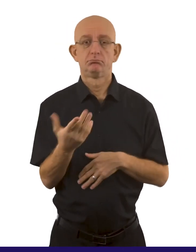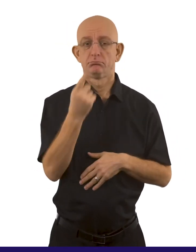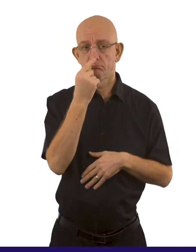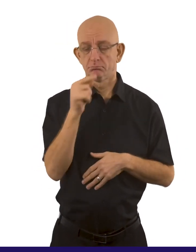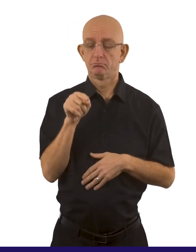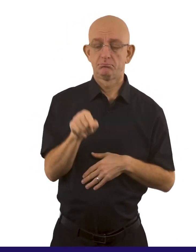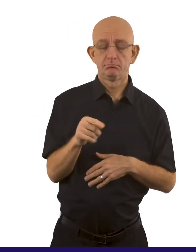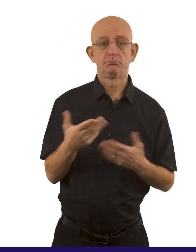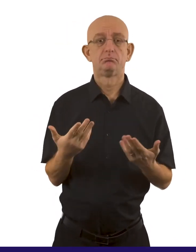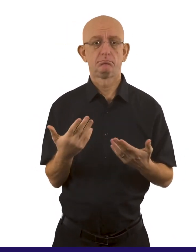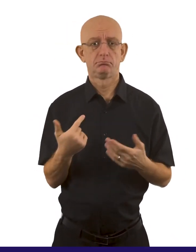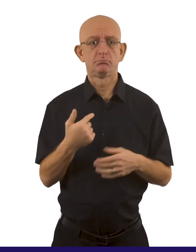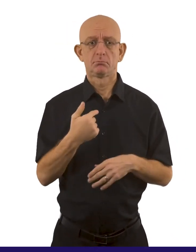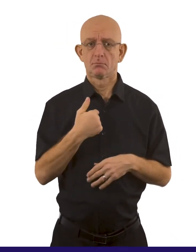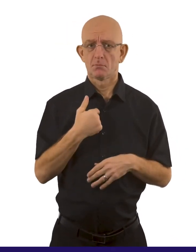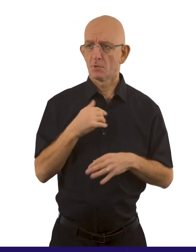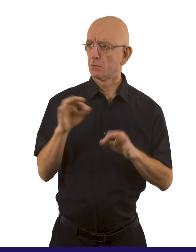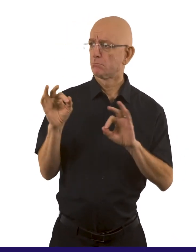I don't receive any informal support.